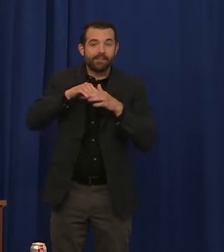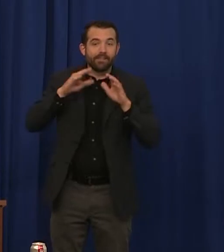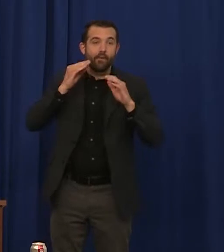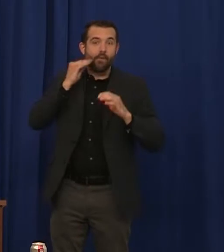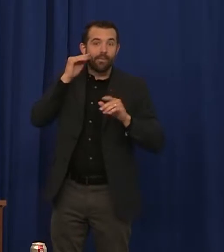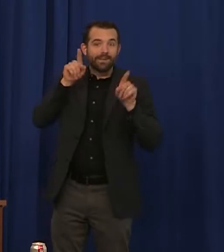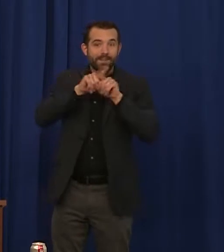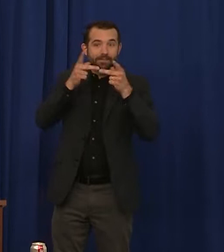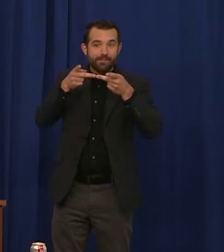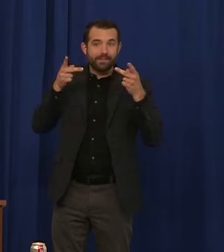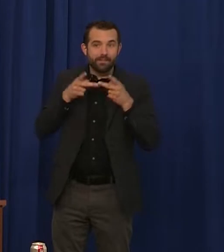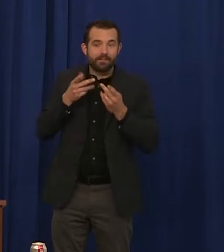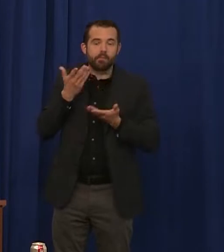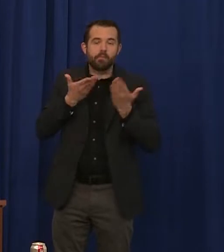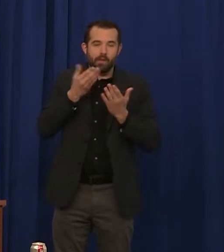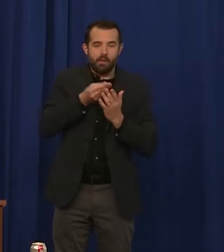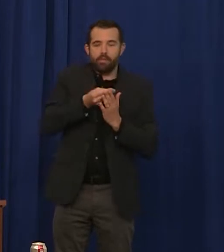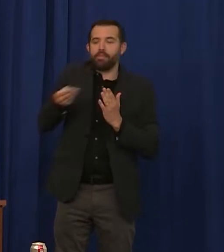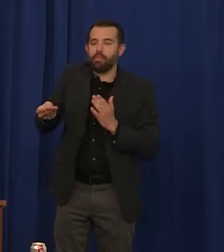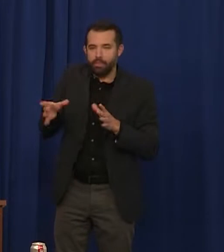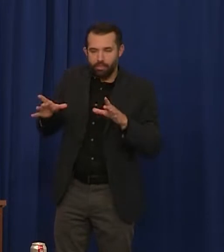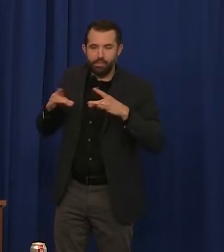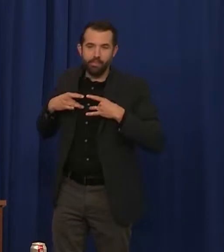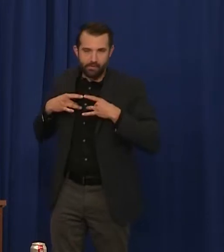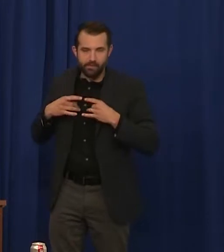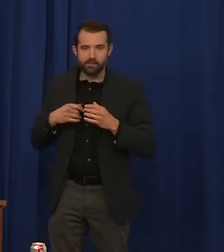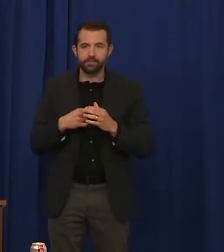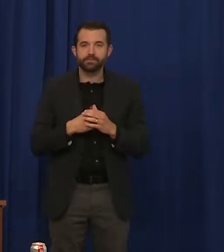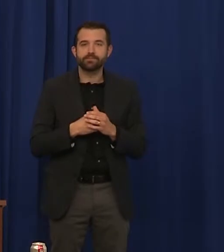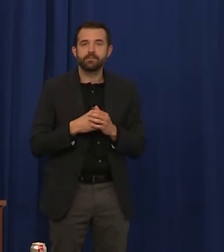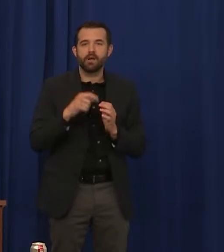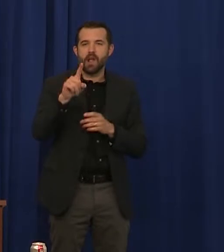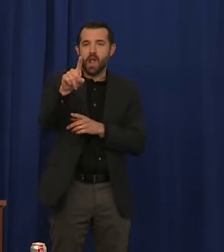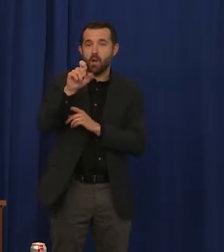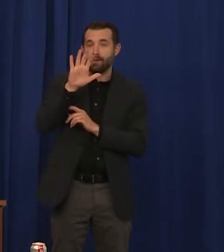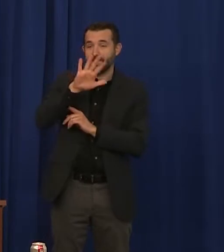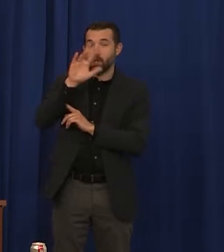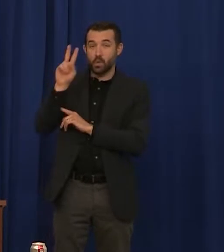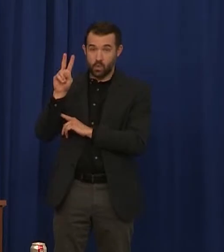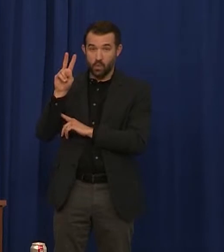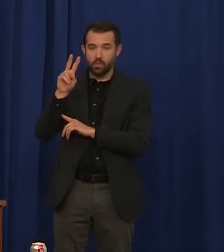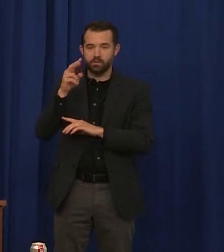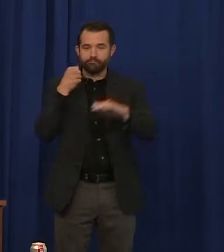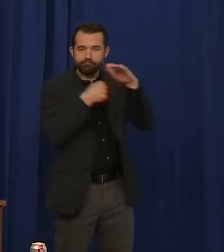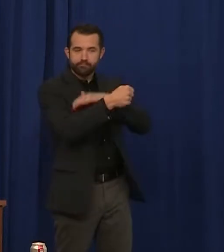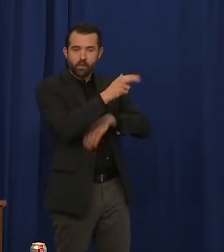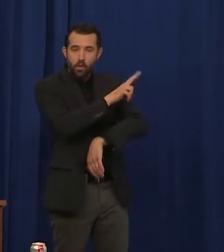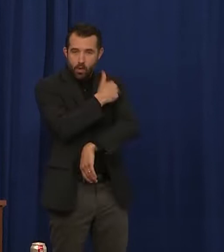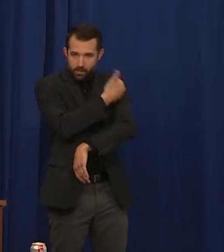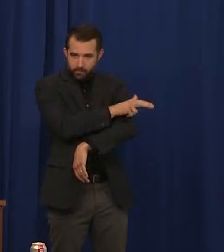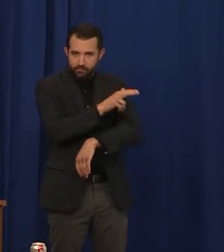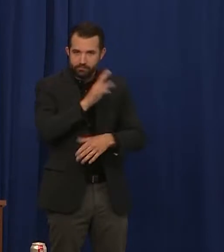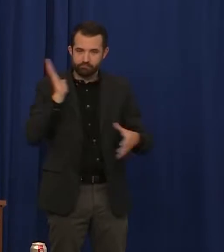152 individuals have been hospitalized at some point during their illness, an increase of 2 since